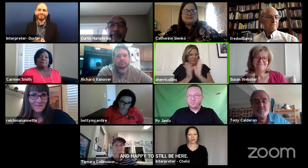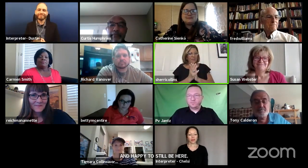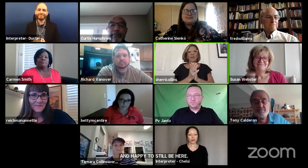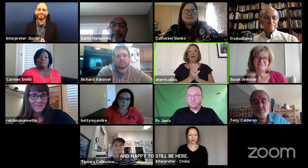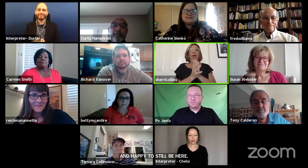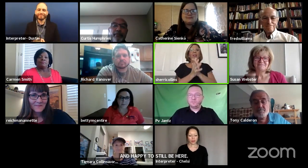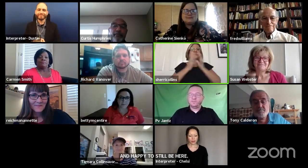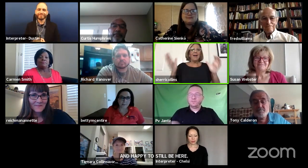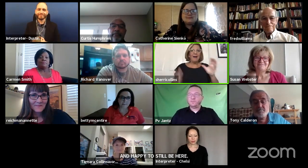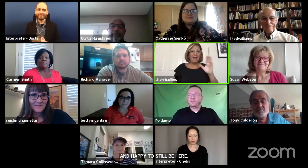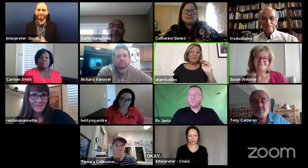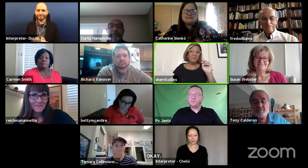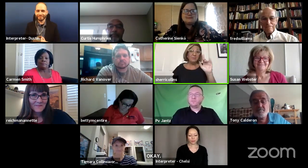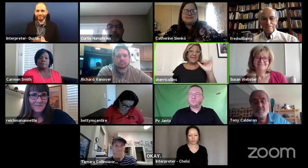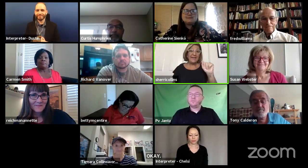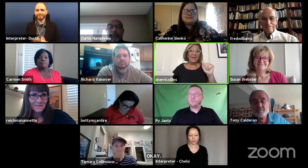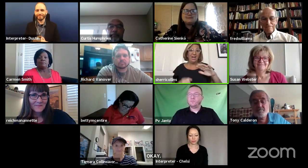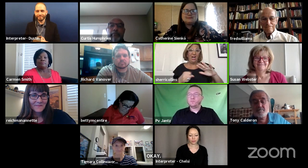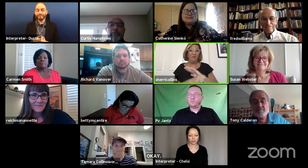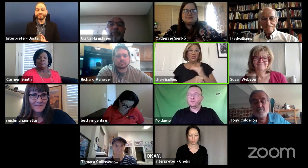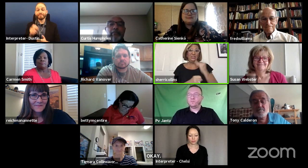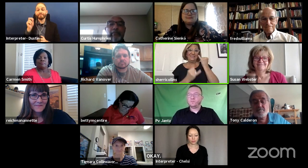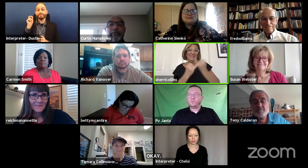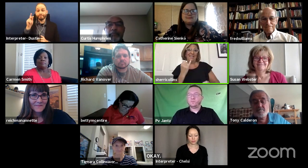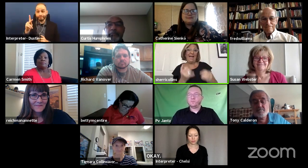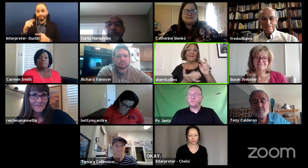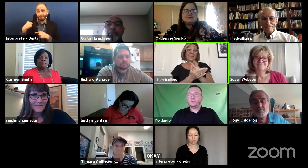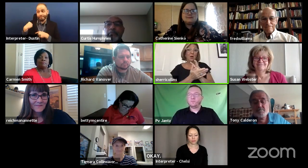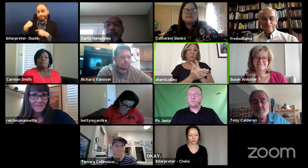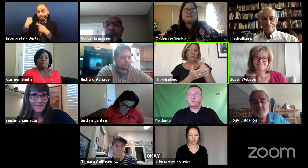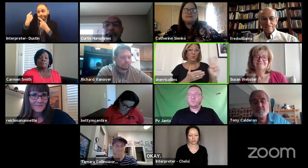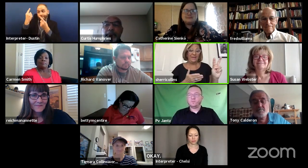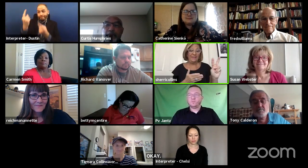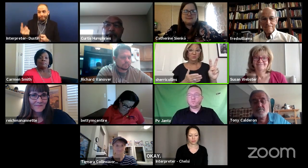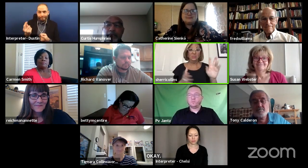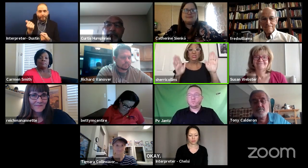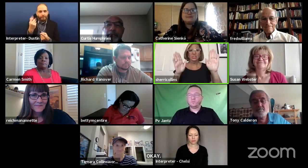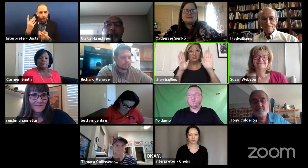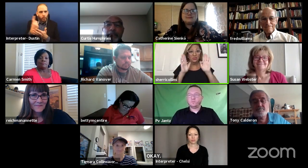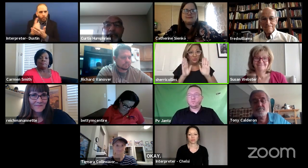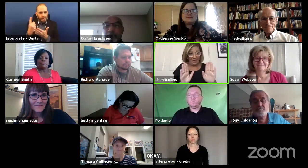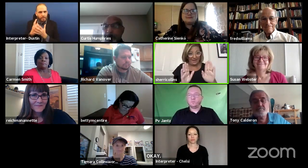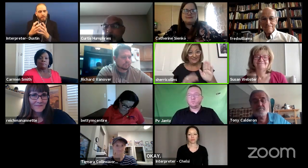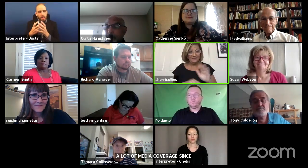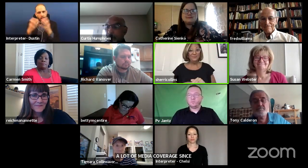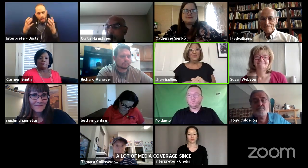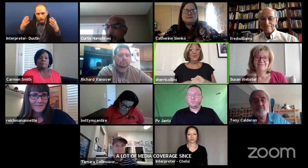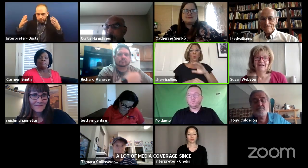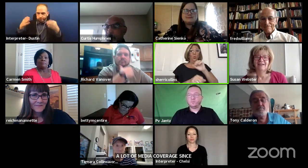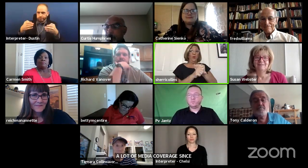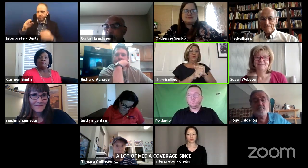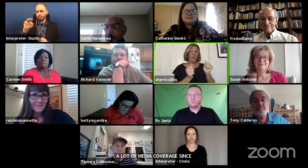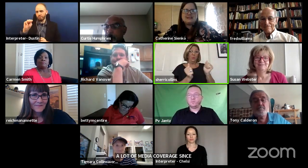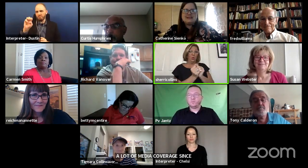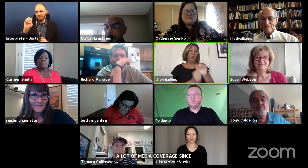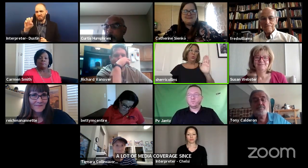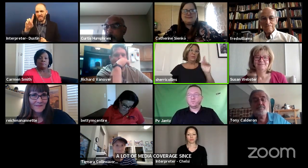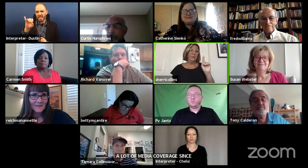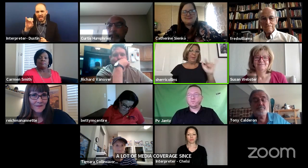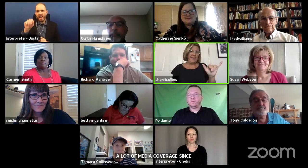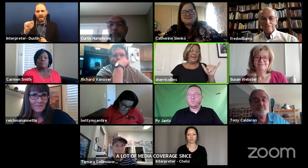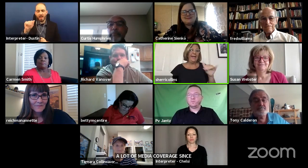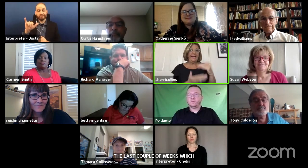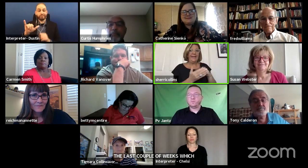Okay. A lot of media covers the last couple of weeks, which is great. With the work